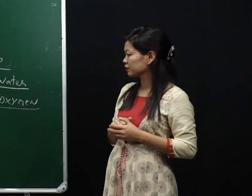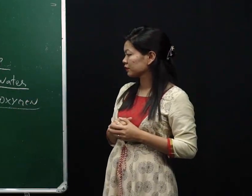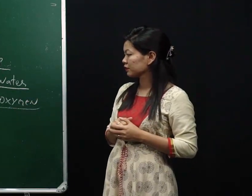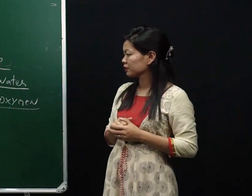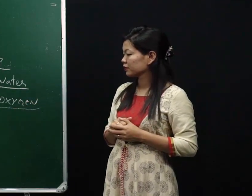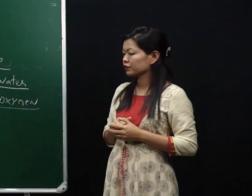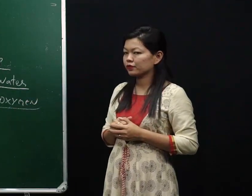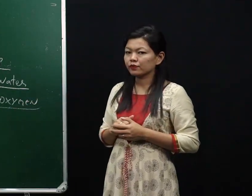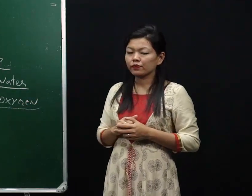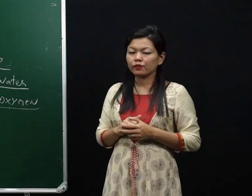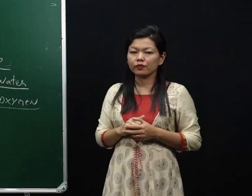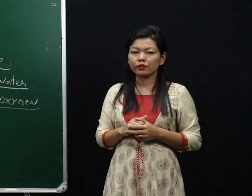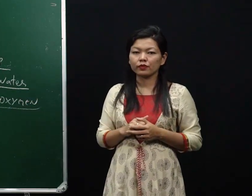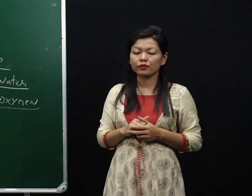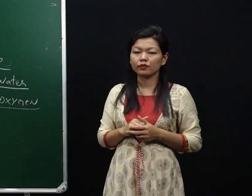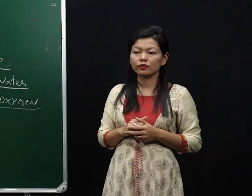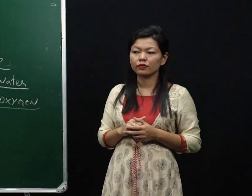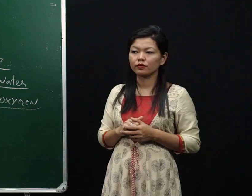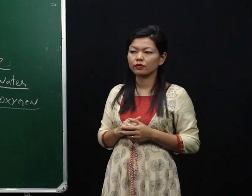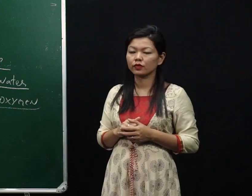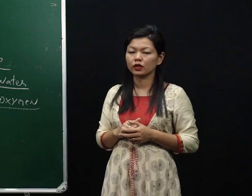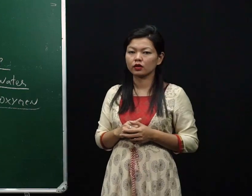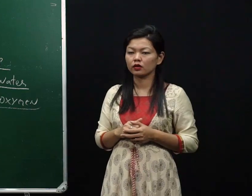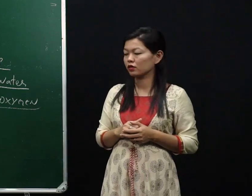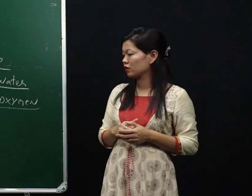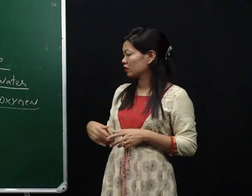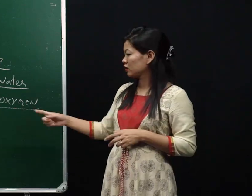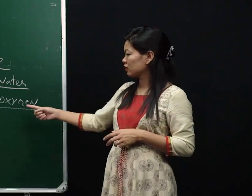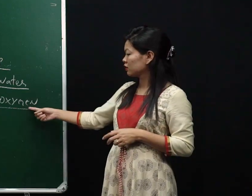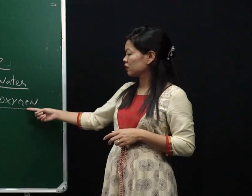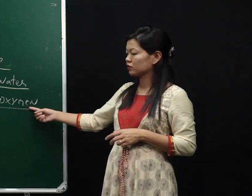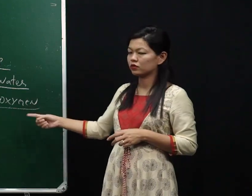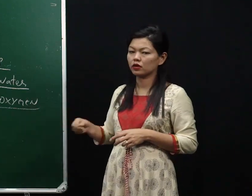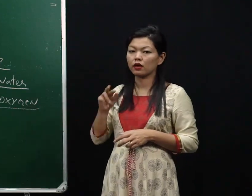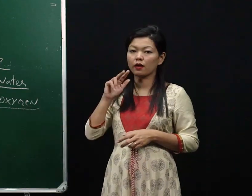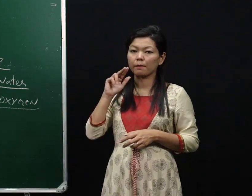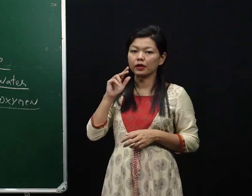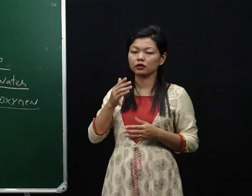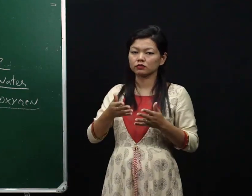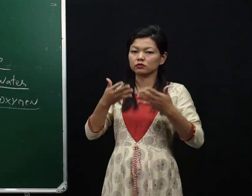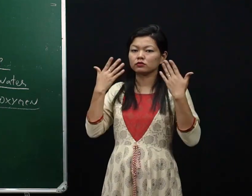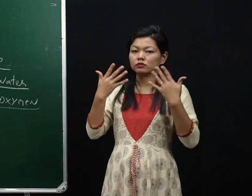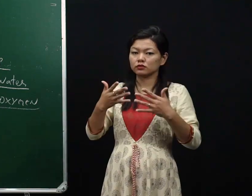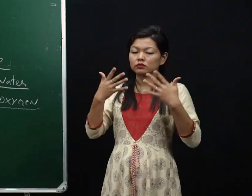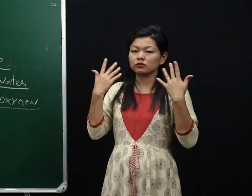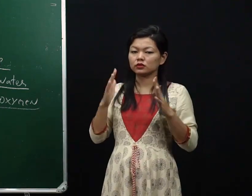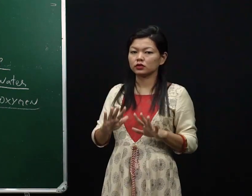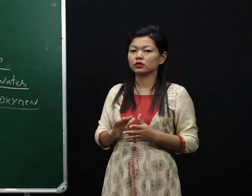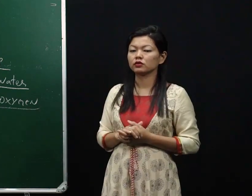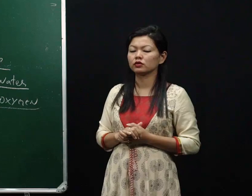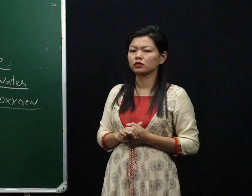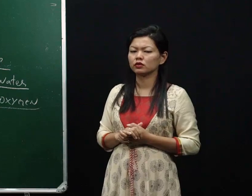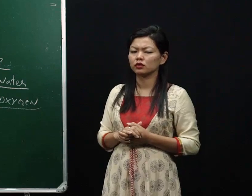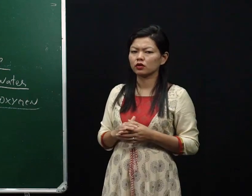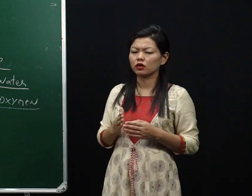Okay, so students, now, oxygen means air, right? Now, for this, before we start, I'll give you an example. Have